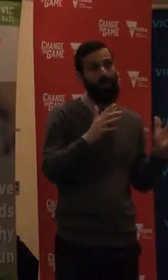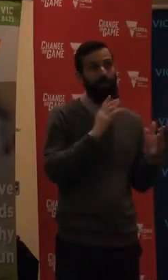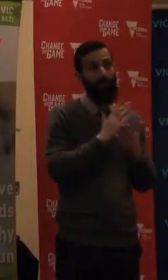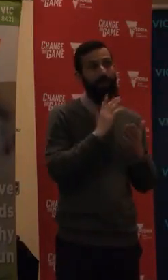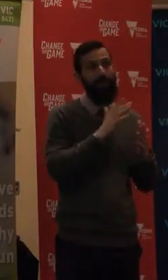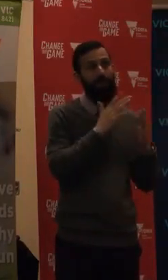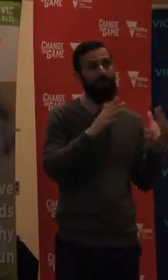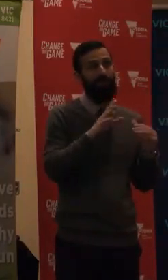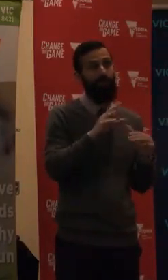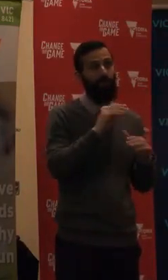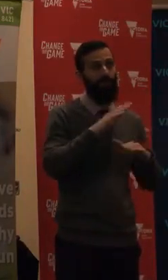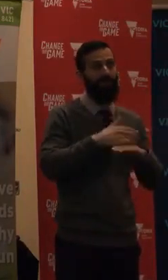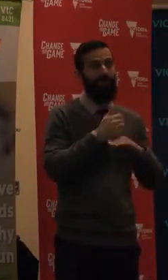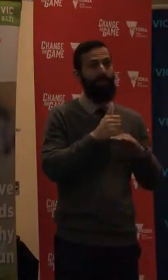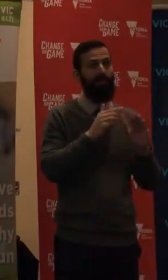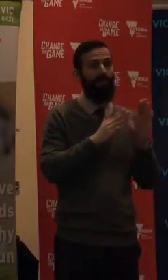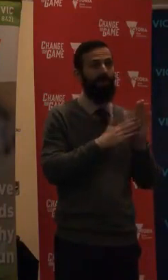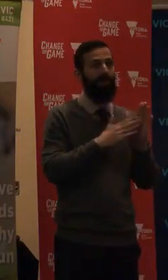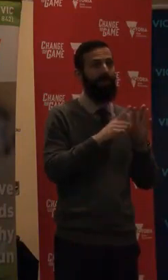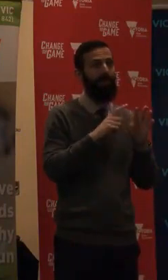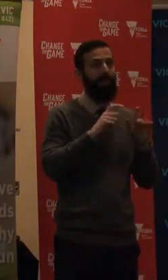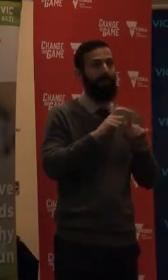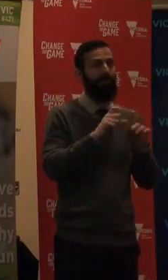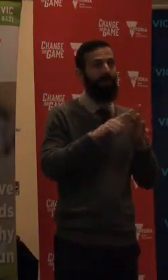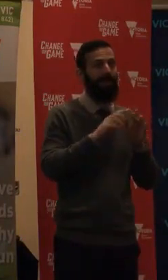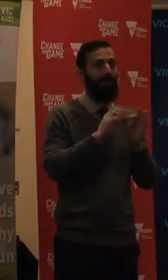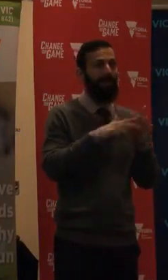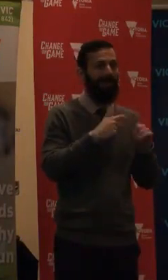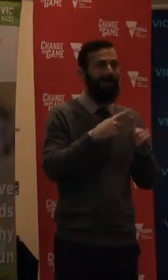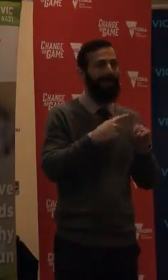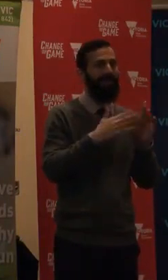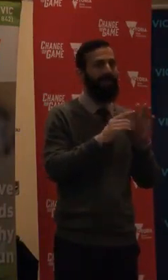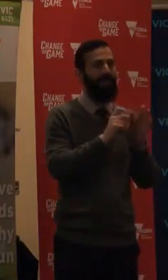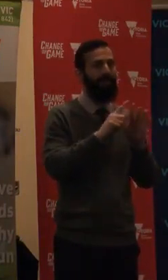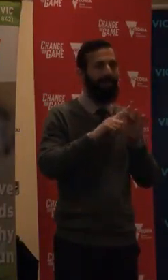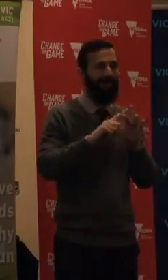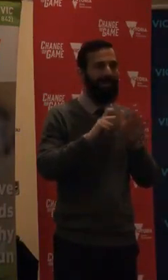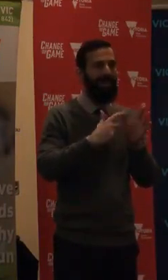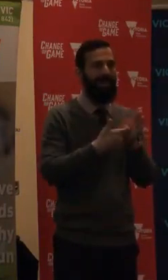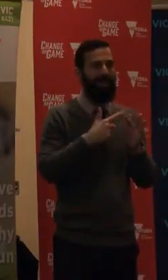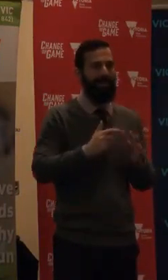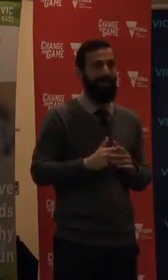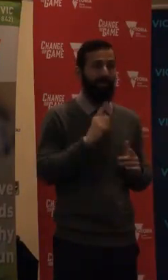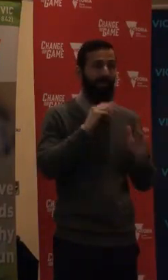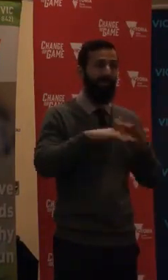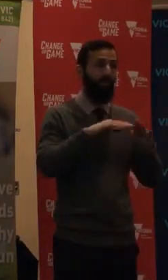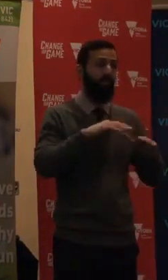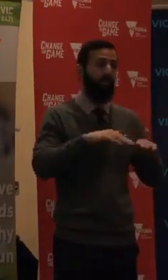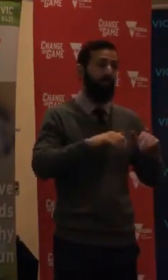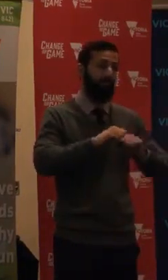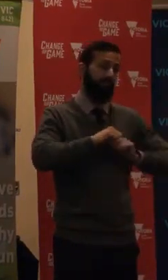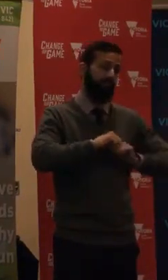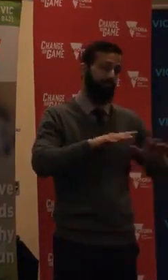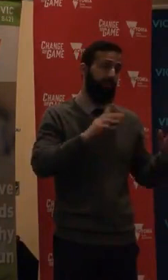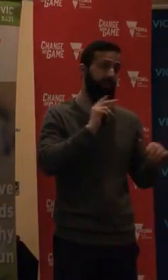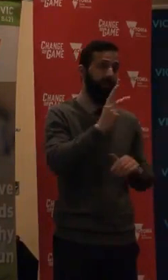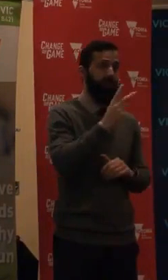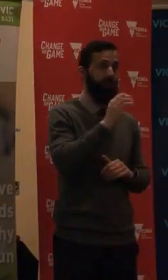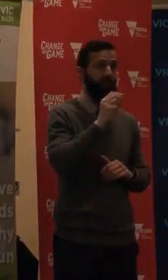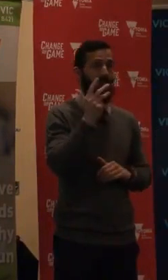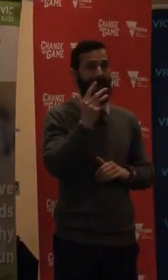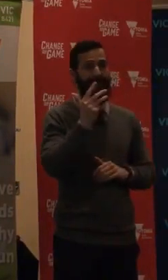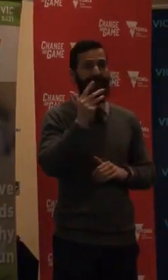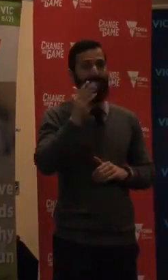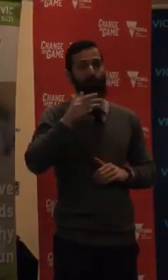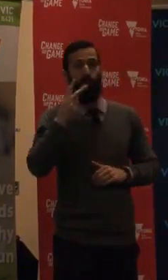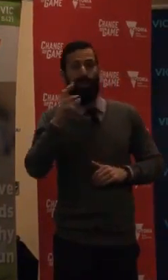certainly the biggest since the establishment of Medibank and then Medicare. Upon its full scheme rollout, which will be in essentially